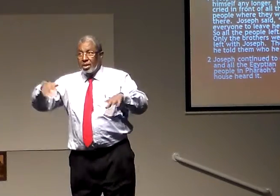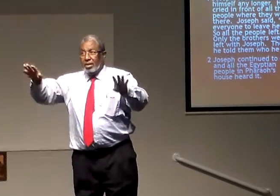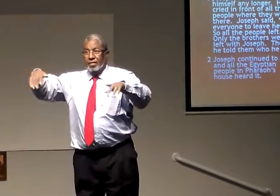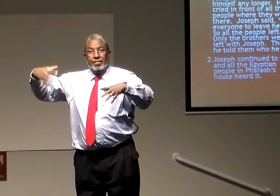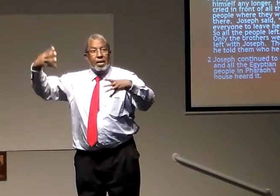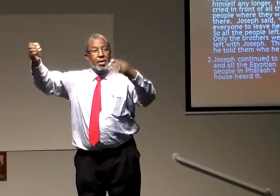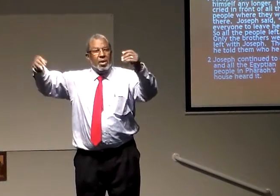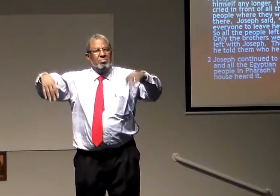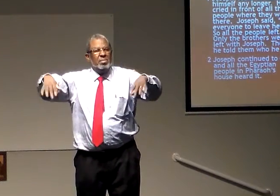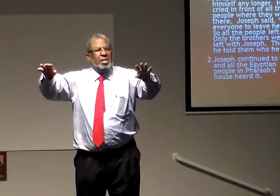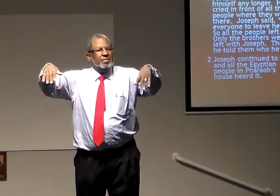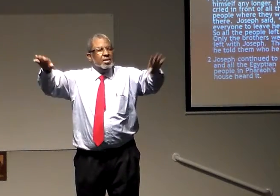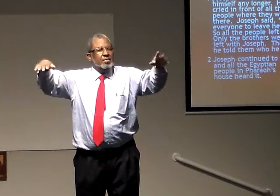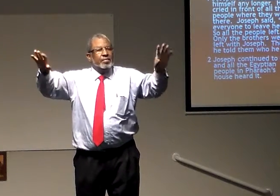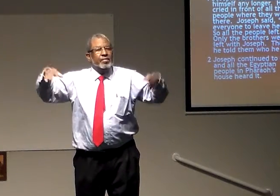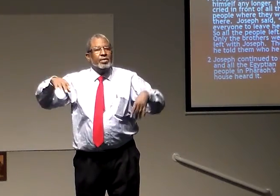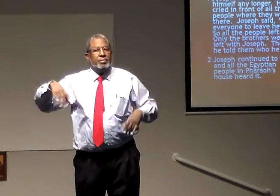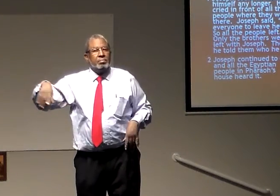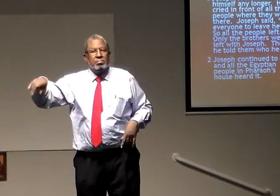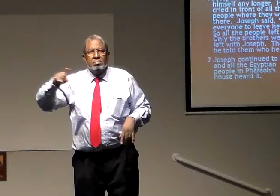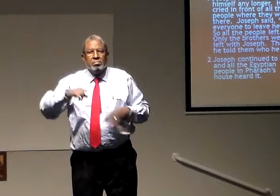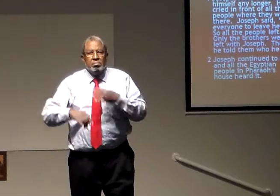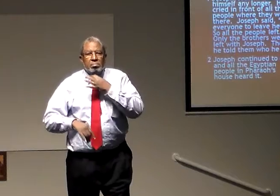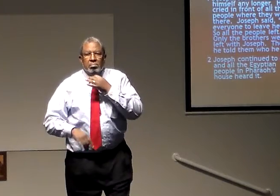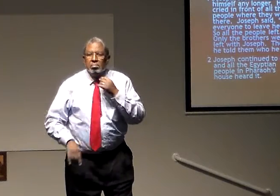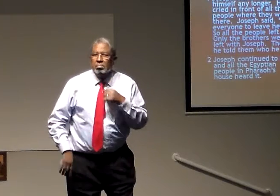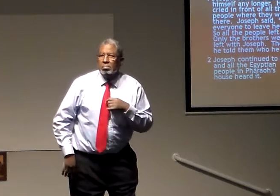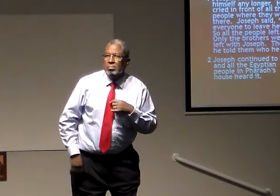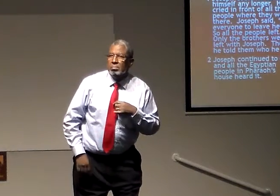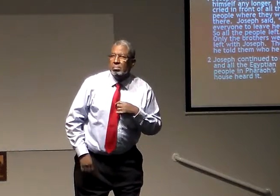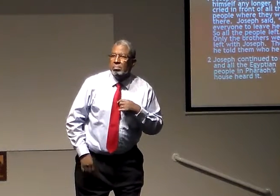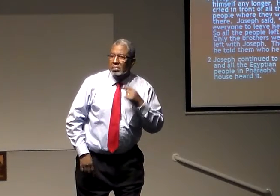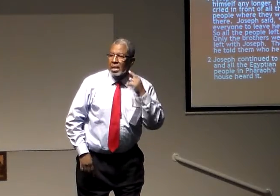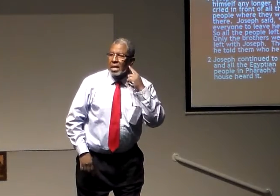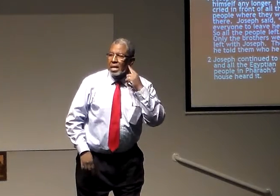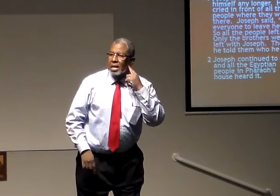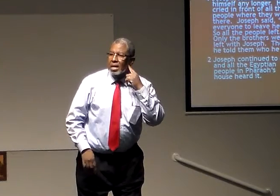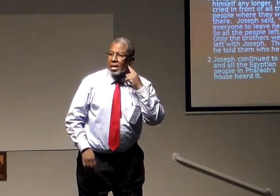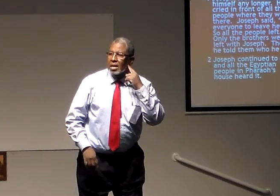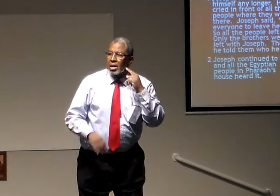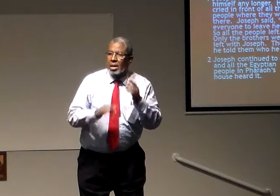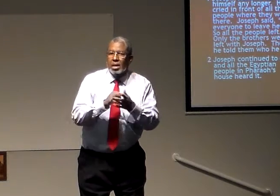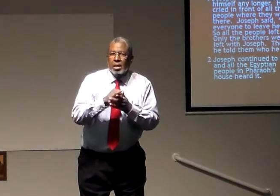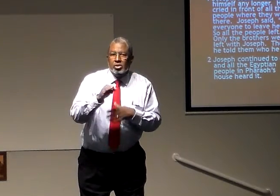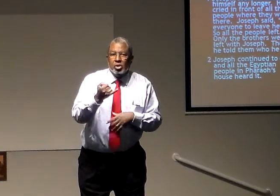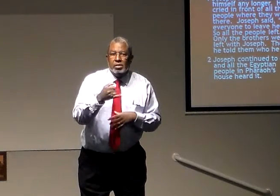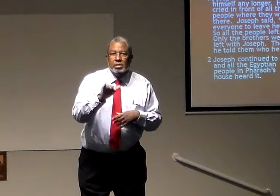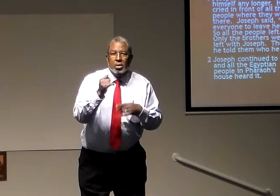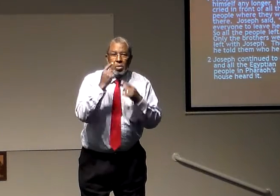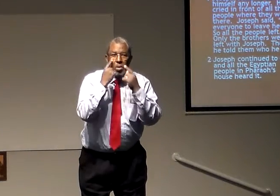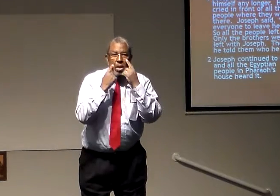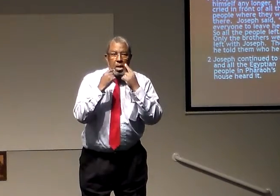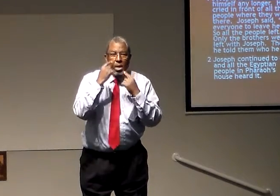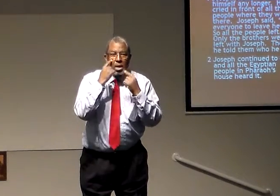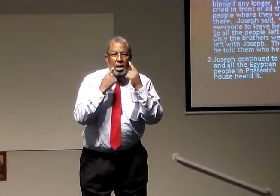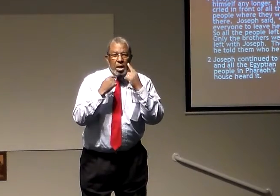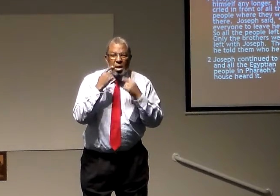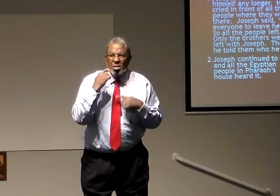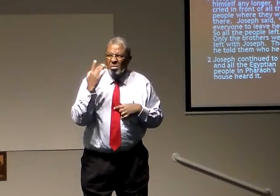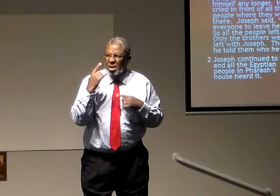And the people who left says, please leave, please leave. They heard him. That Joseph was still